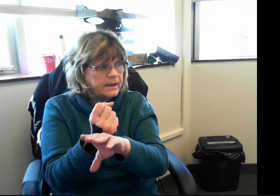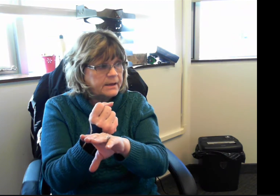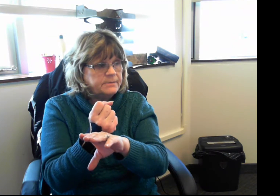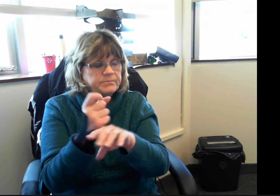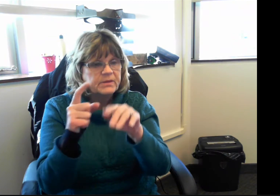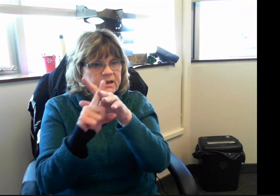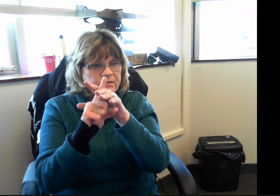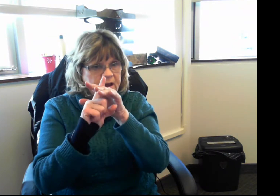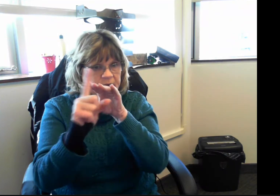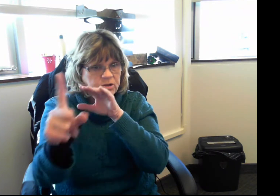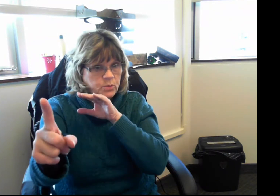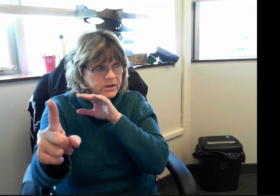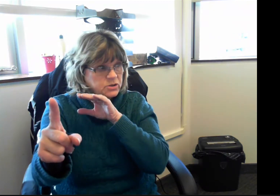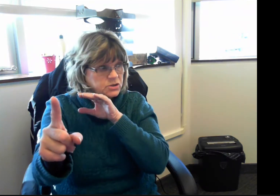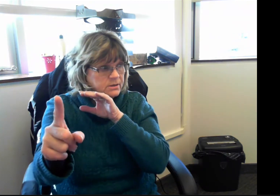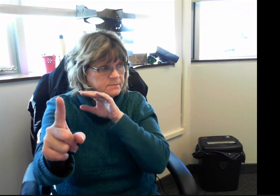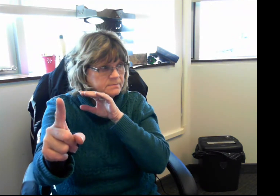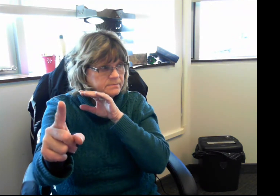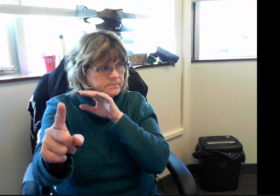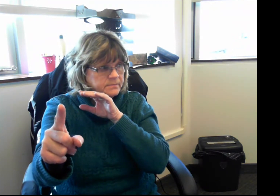Okay, evacuation